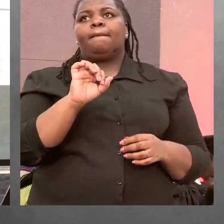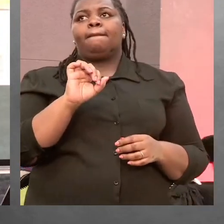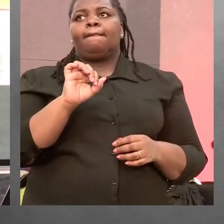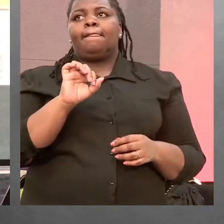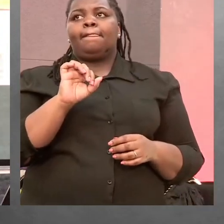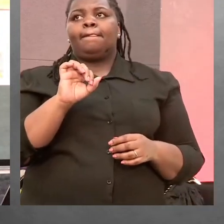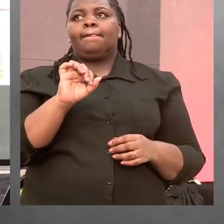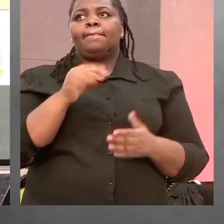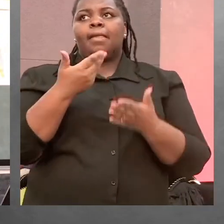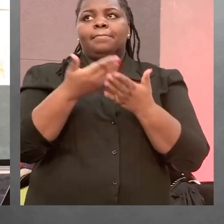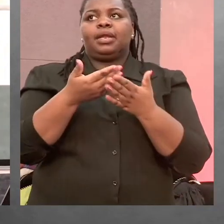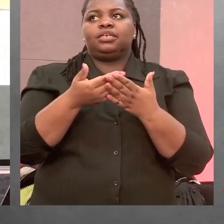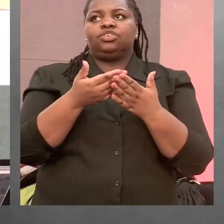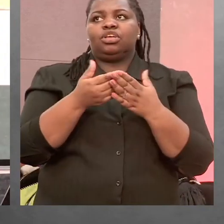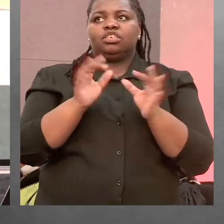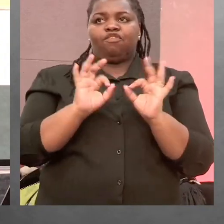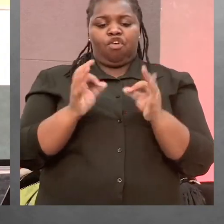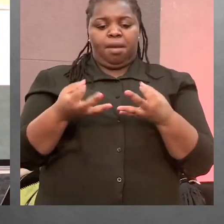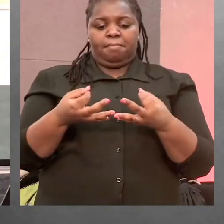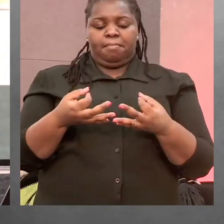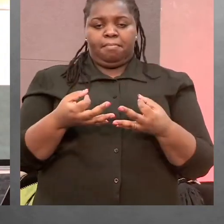the Practitioners Forum.